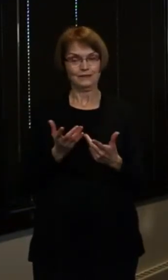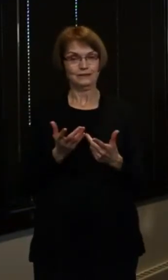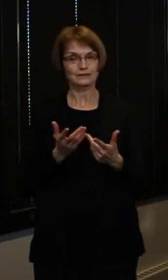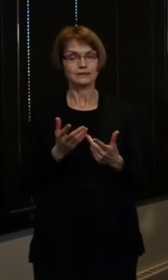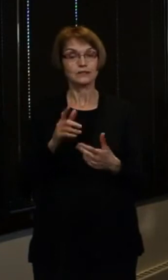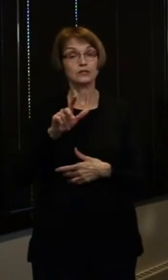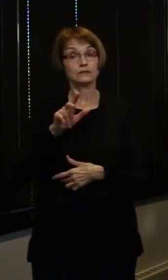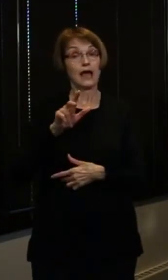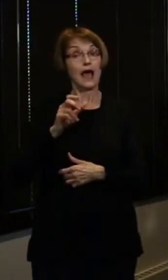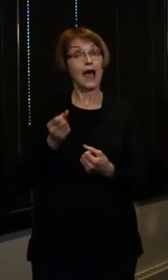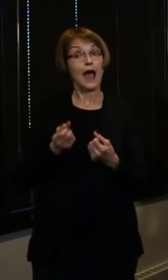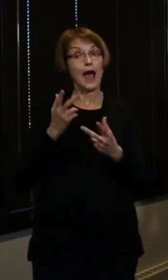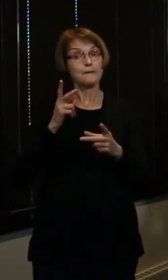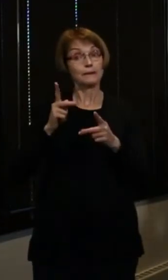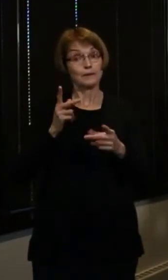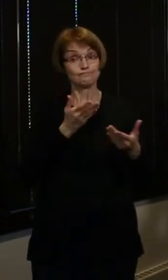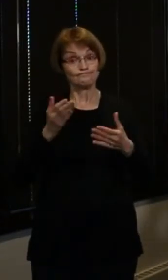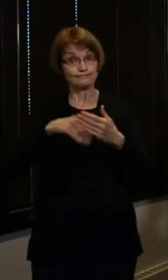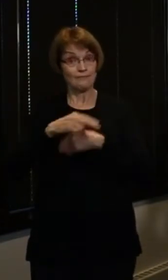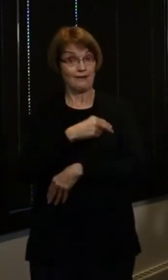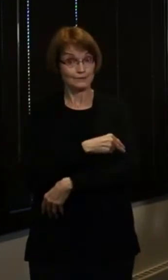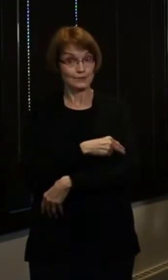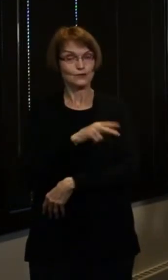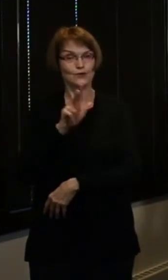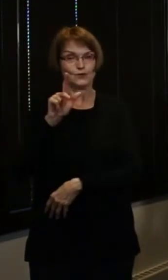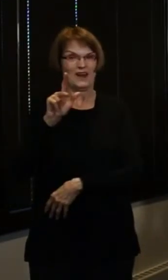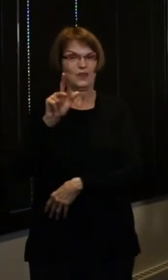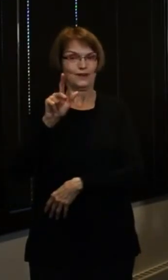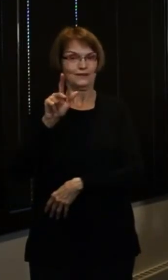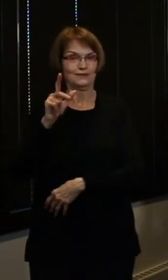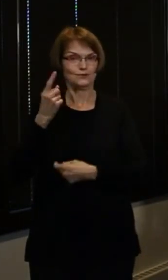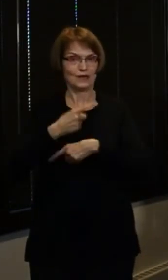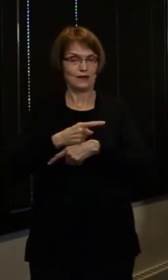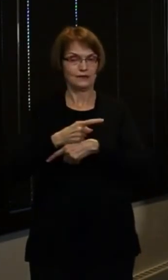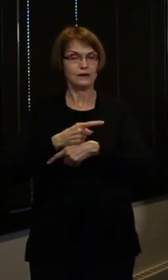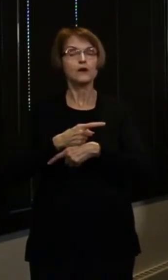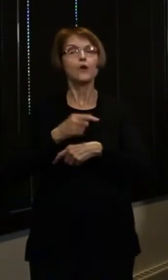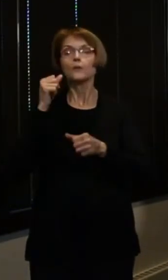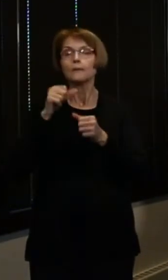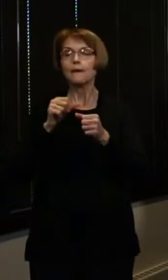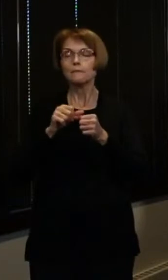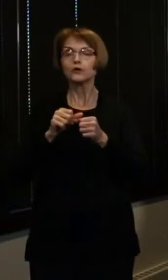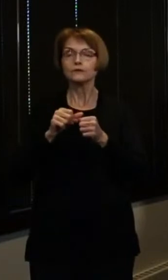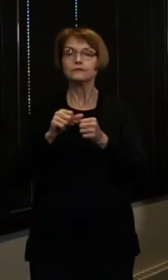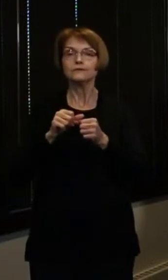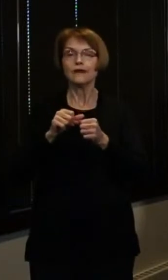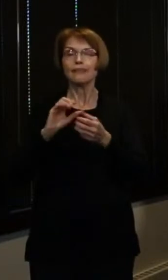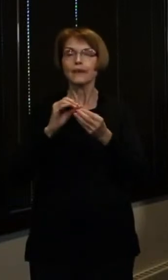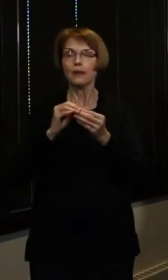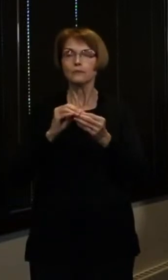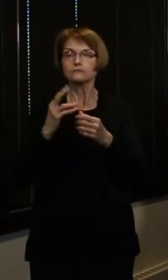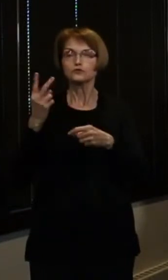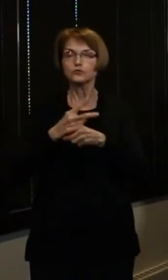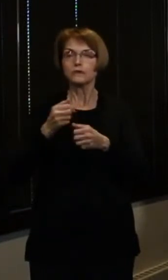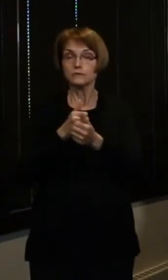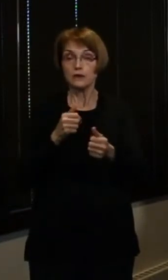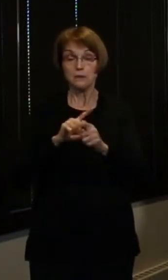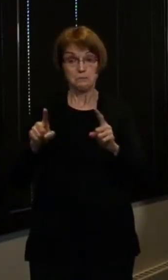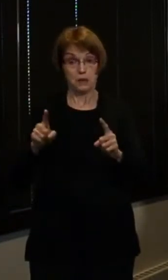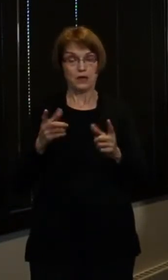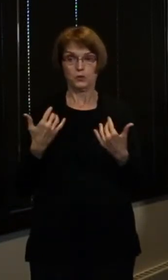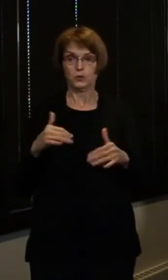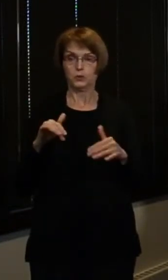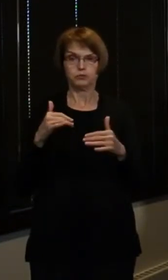reporting 23 hospital admissions. And again, this is delayed 48 hours, but we haven't seen a number that low